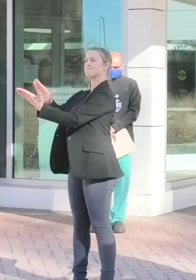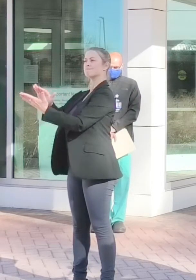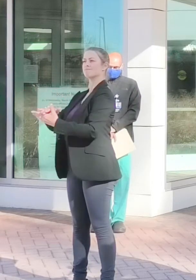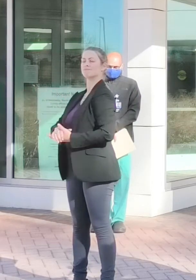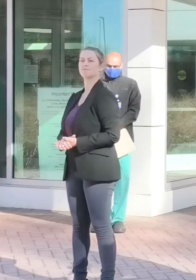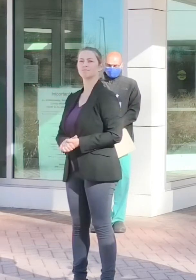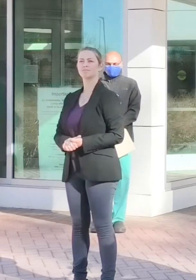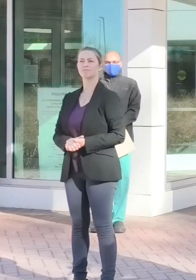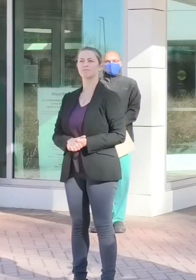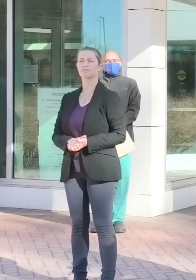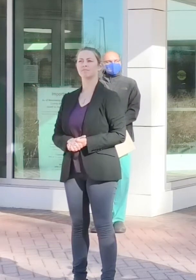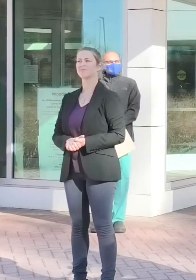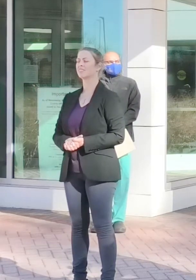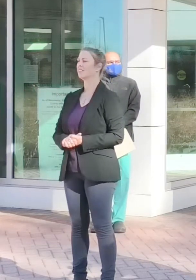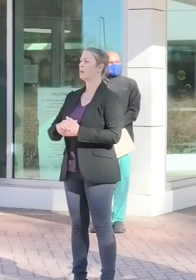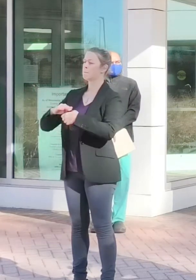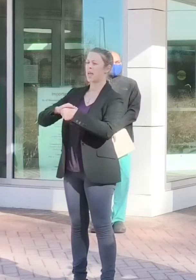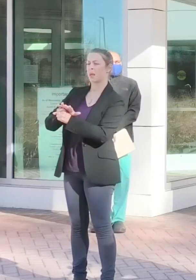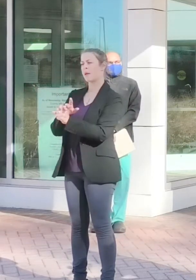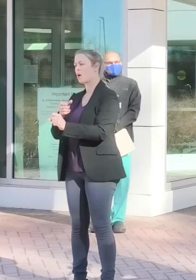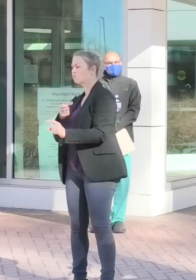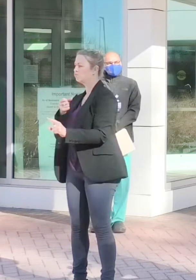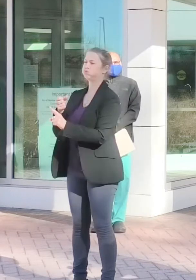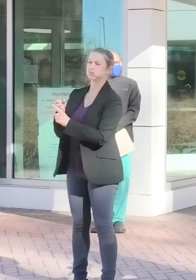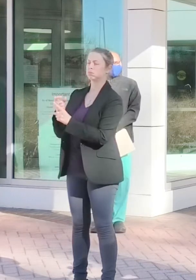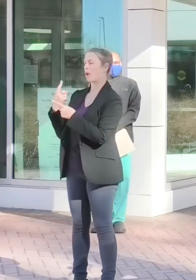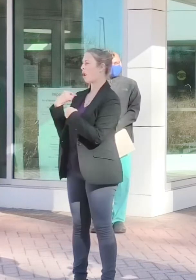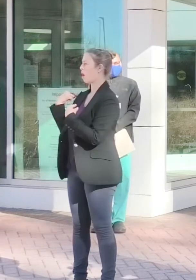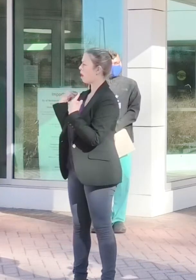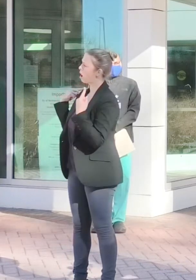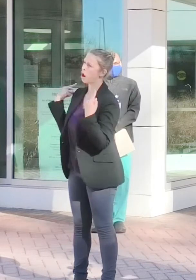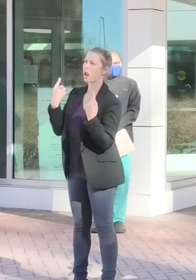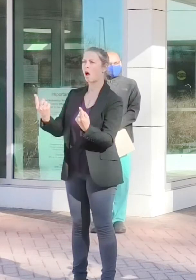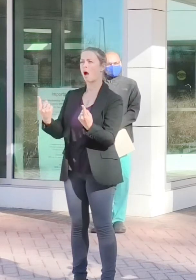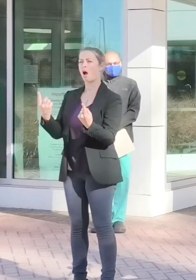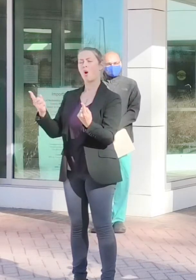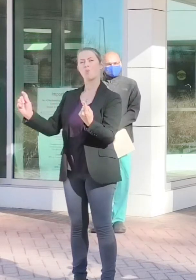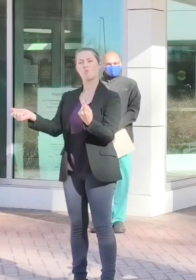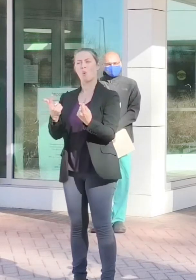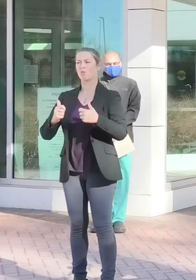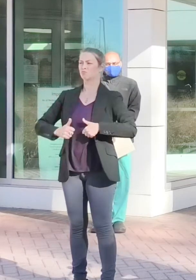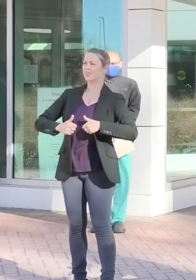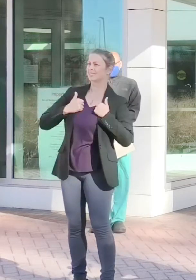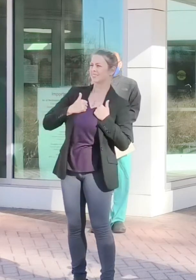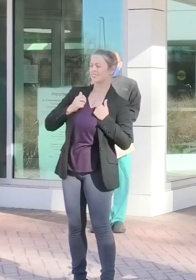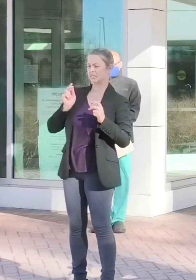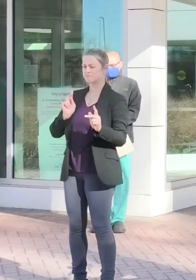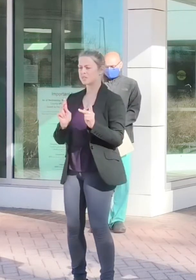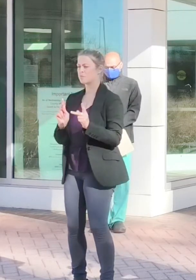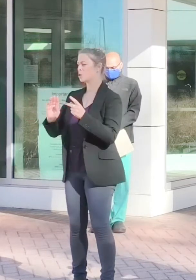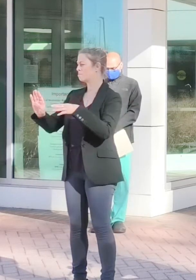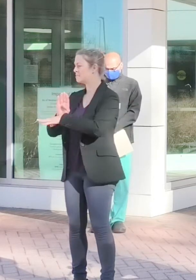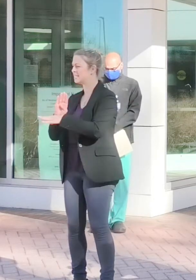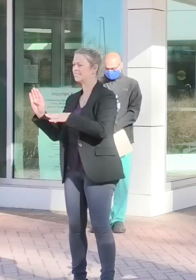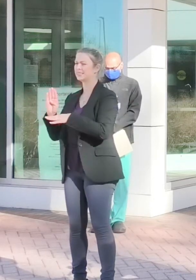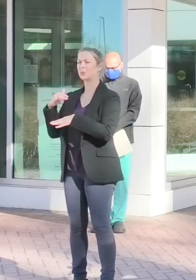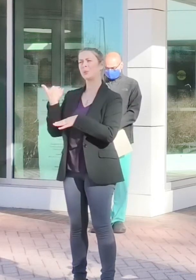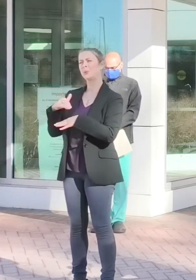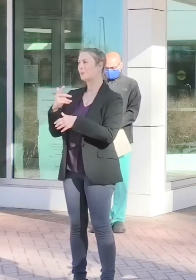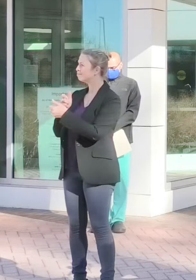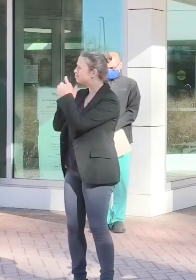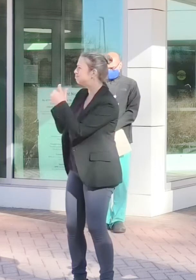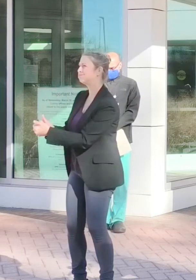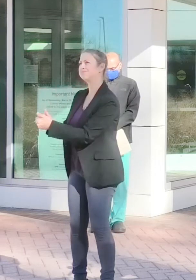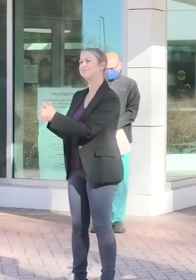Since the beginning of this pandemic, our residents and businesses have been overwhelmingly compliant with